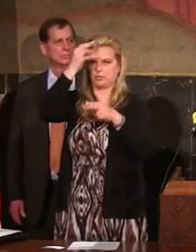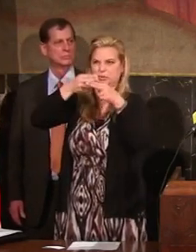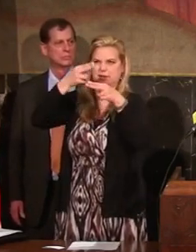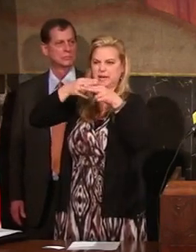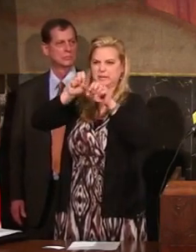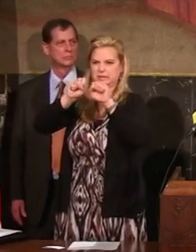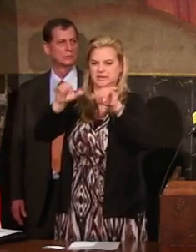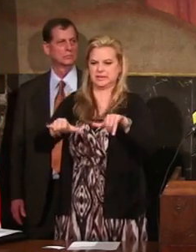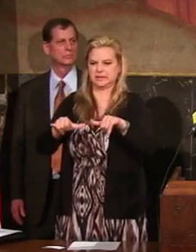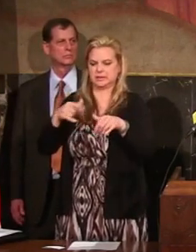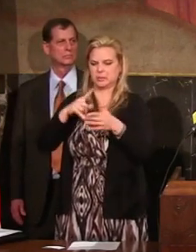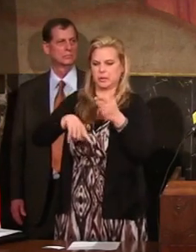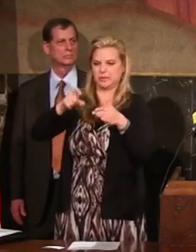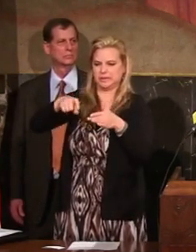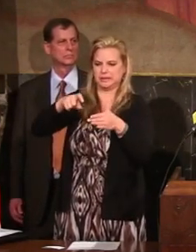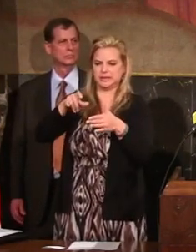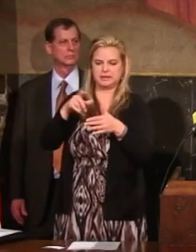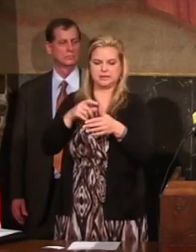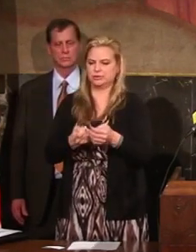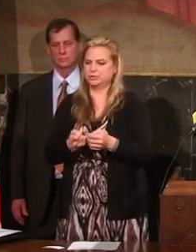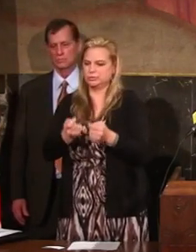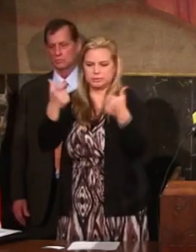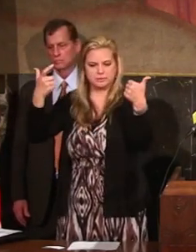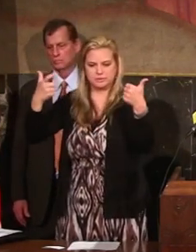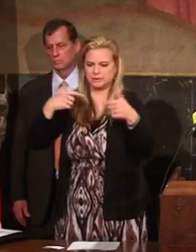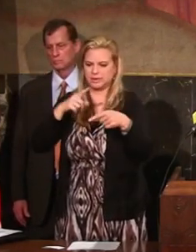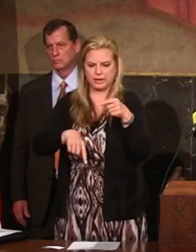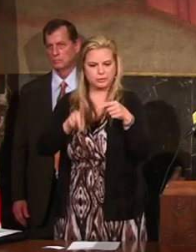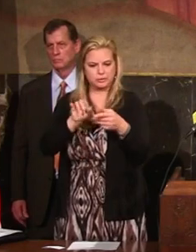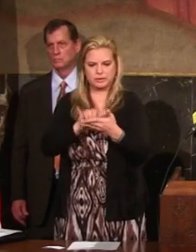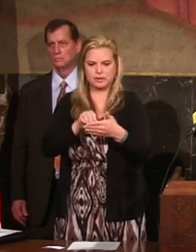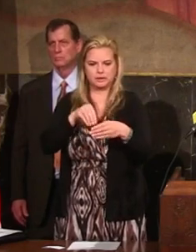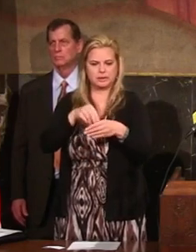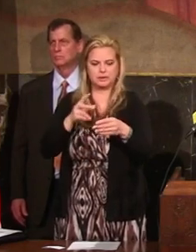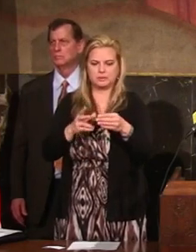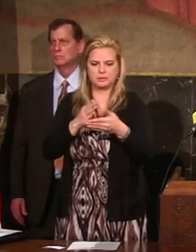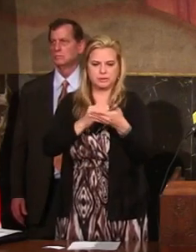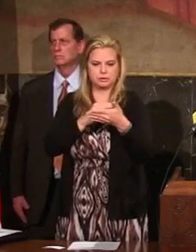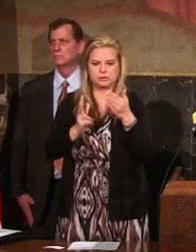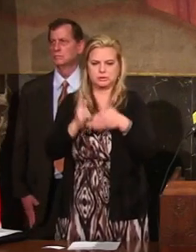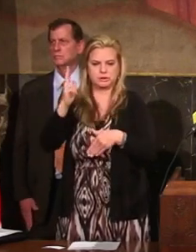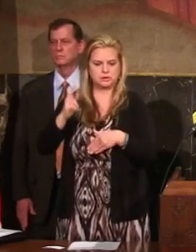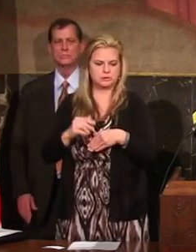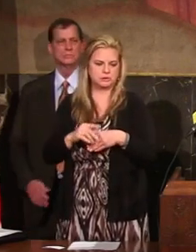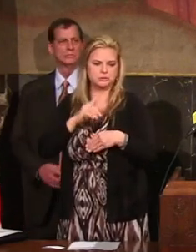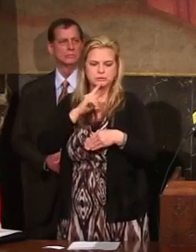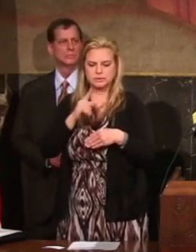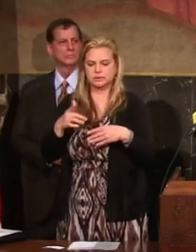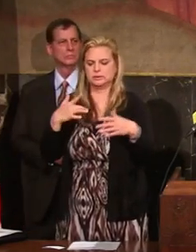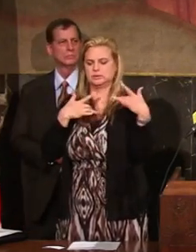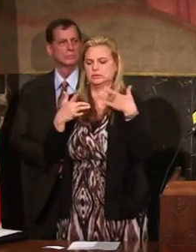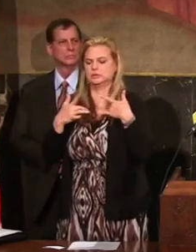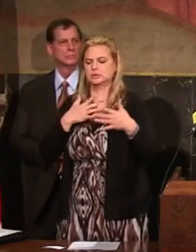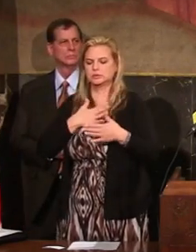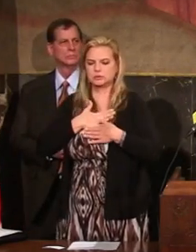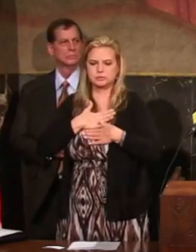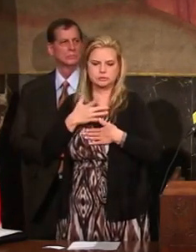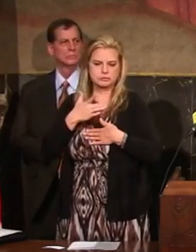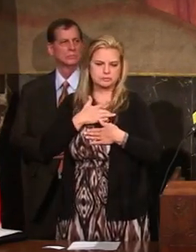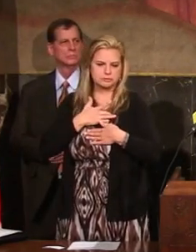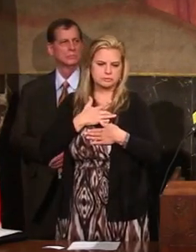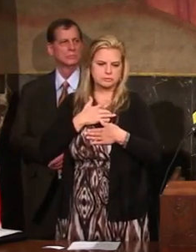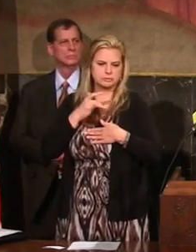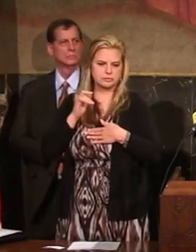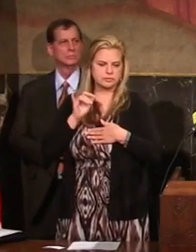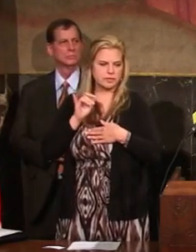need, is stripped away in this budget cut. I am concerned deeply that